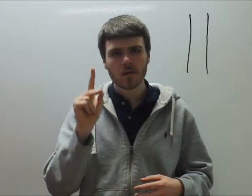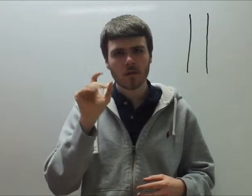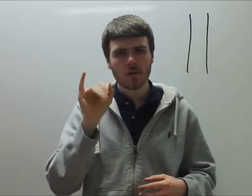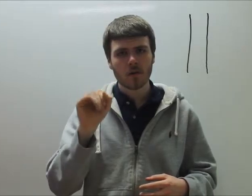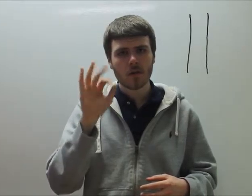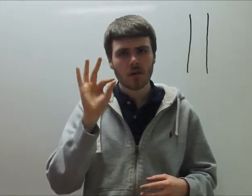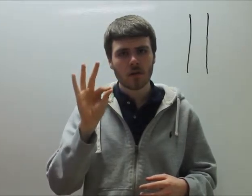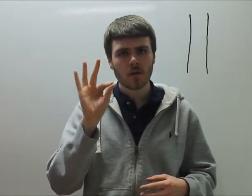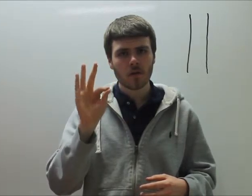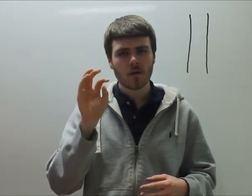differences